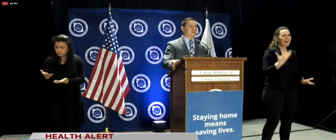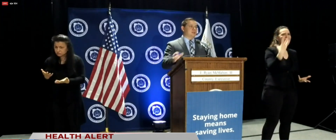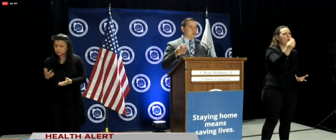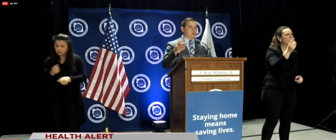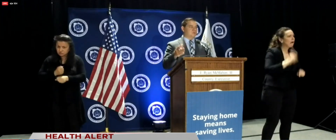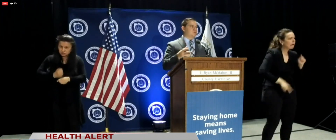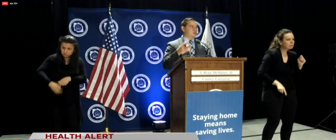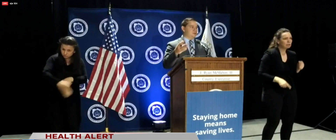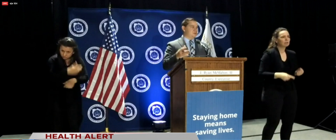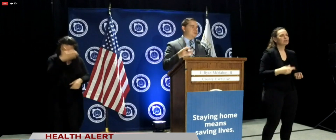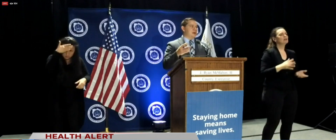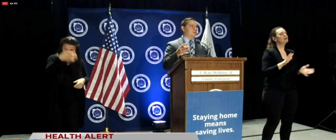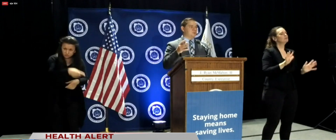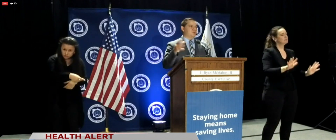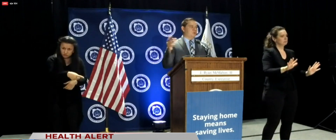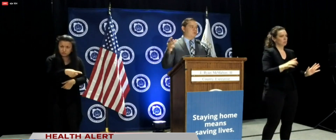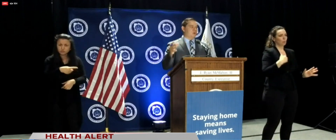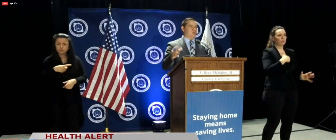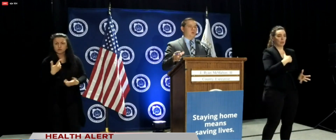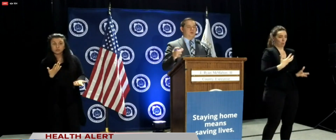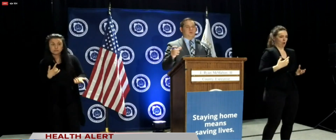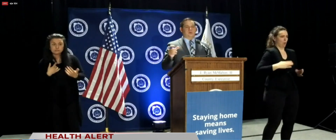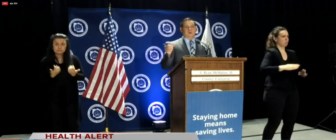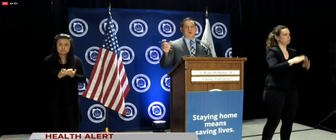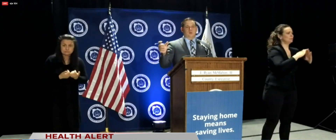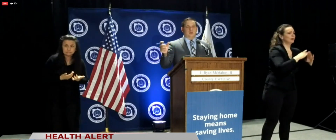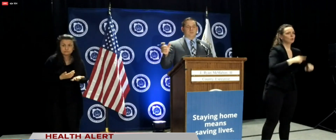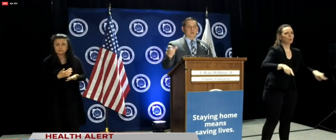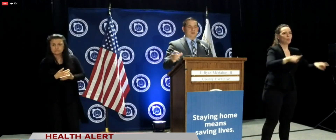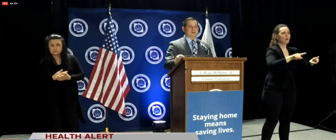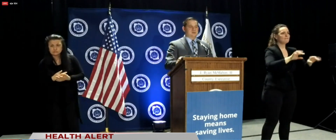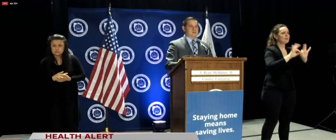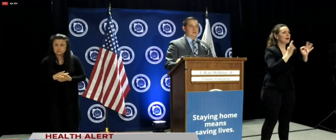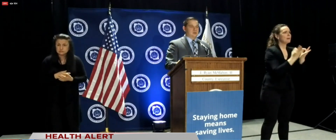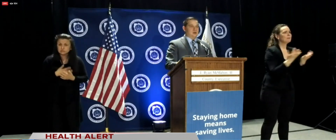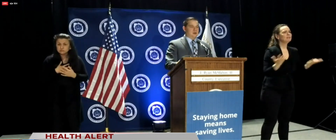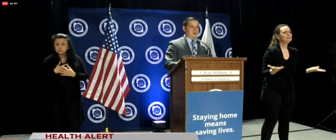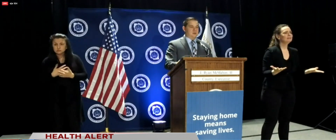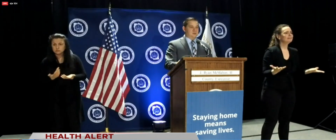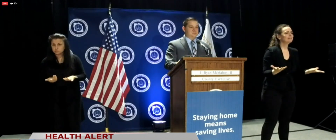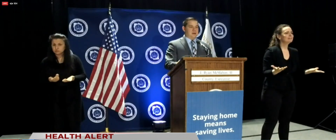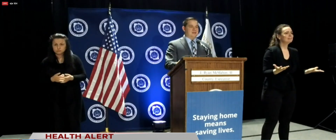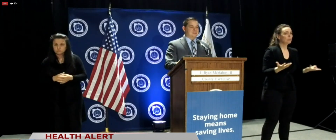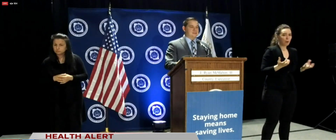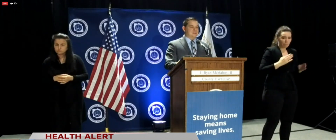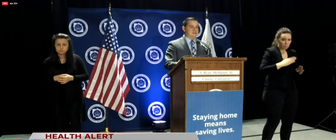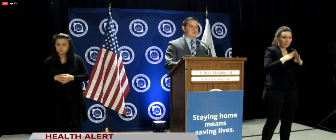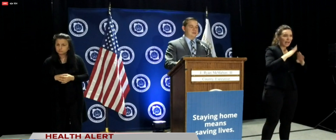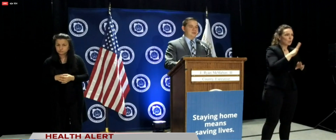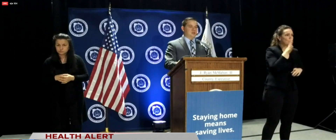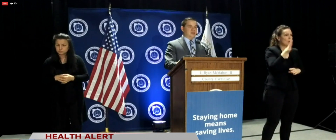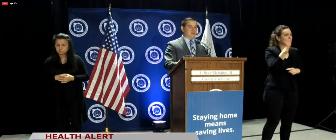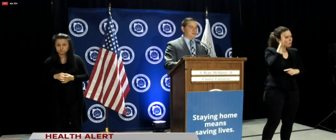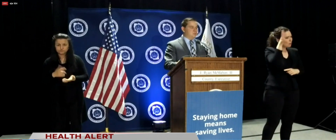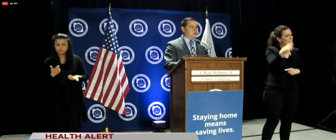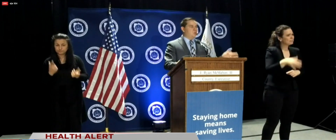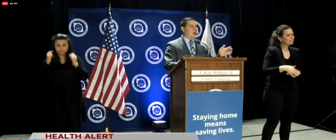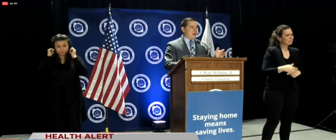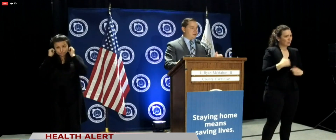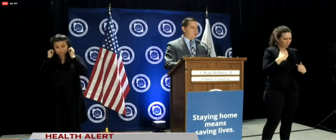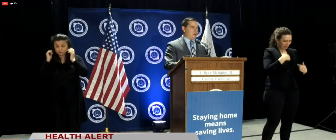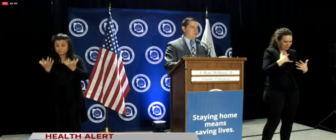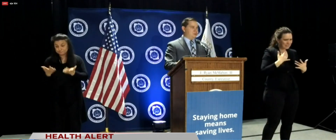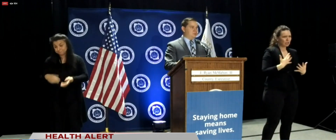But let's learn from these examples moving forward. We're implementing these policies and trying to get the community